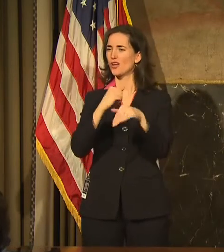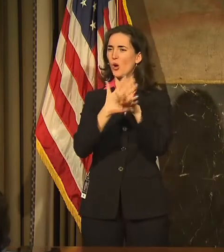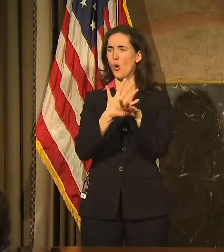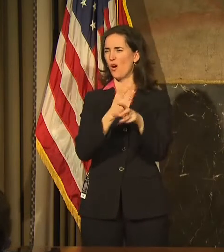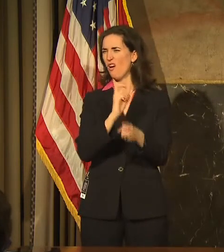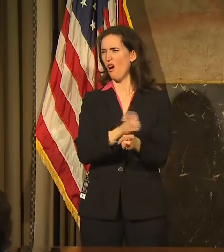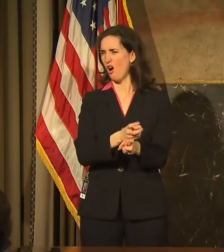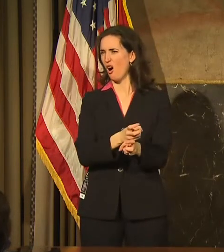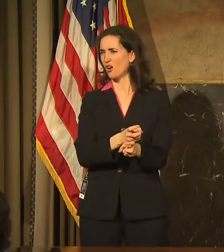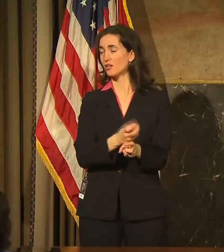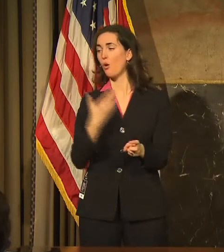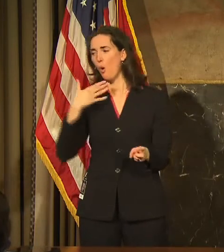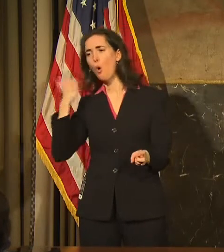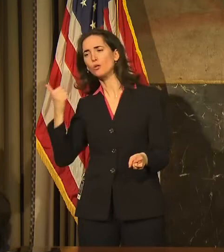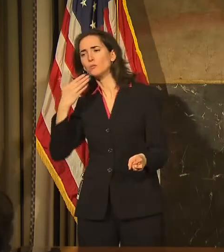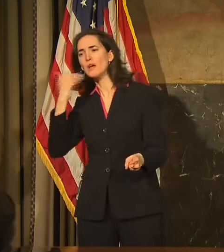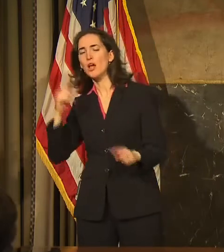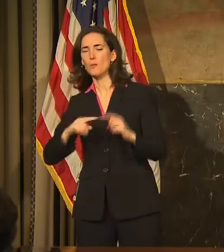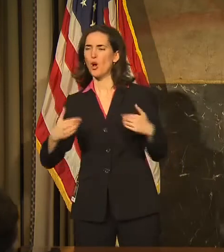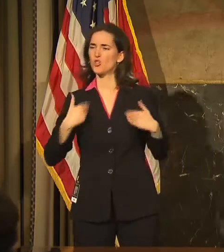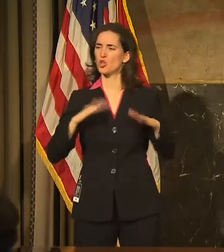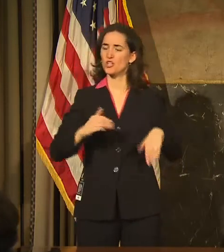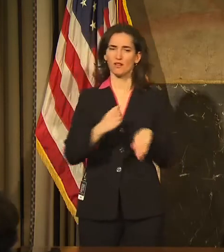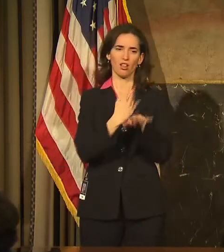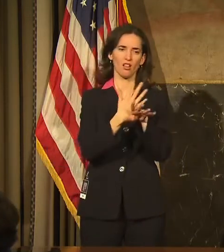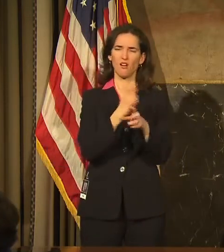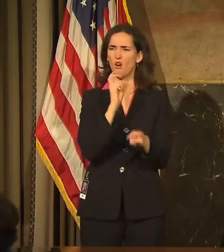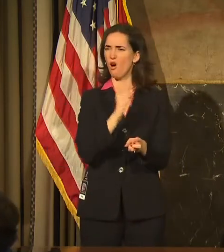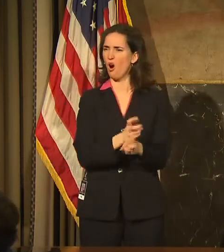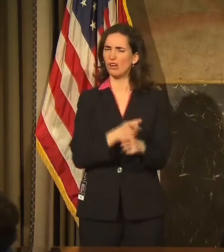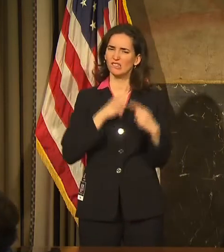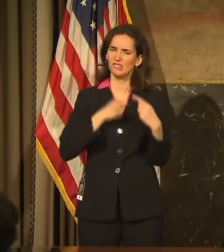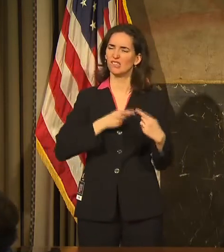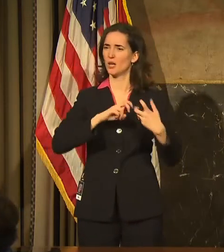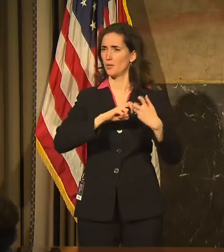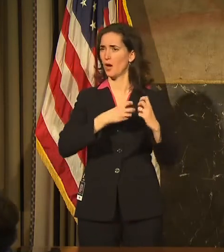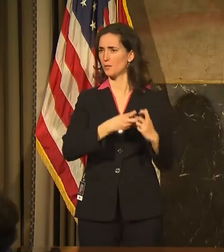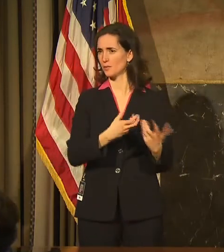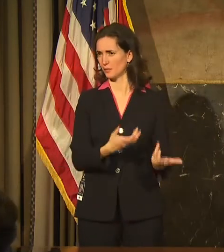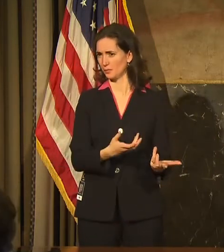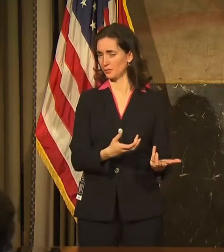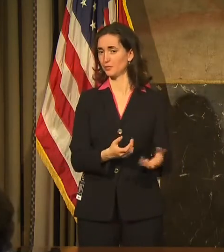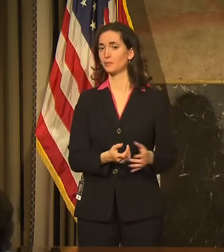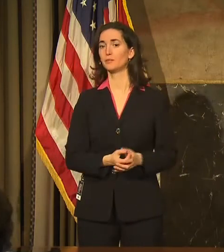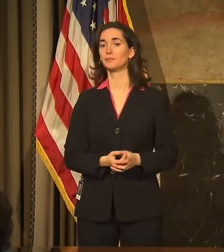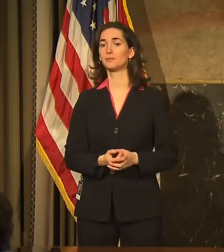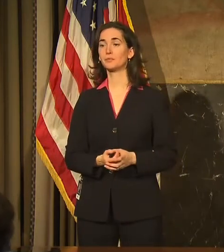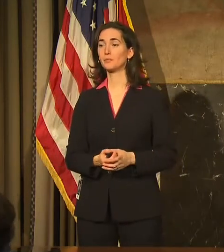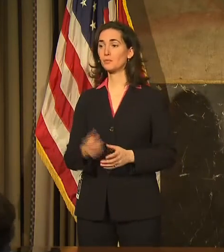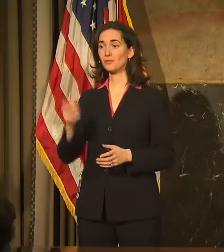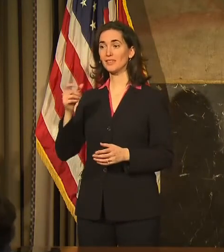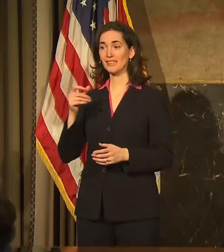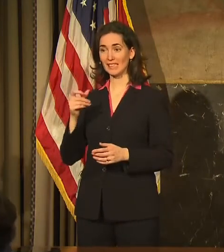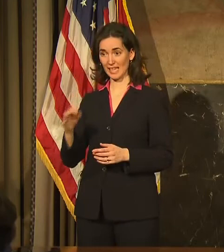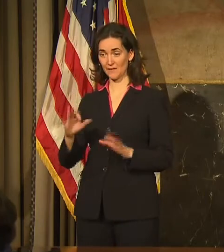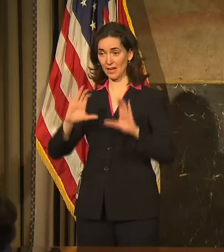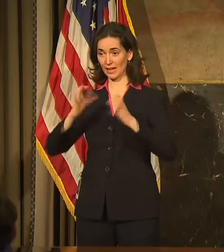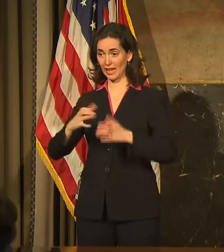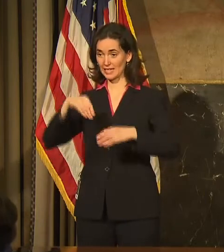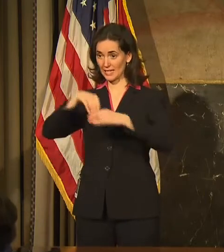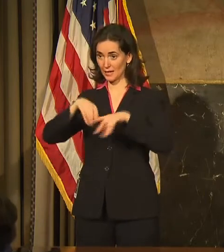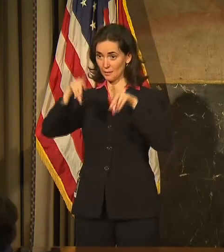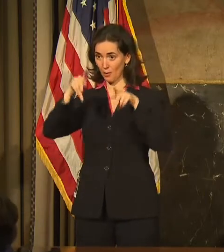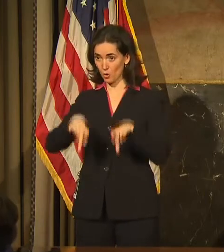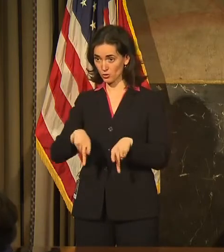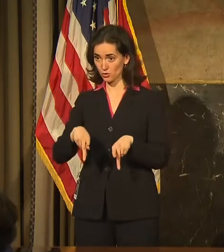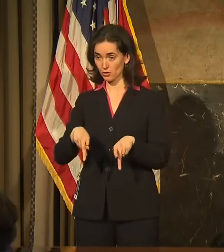more problems with that, and so forth. And then when you conduct in-person, on-site